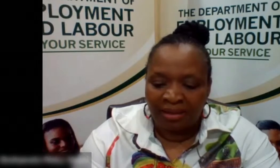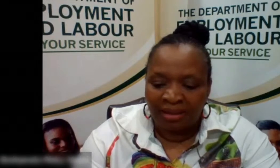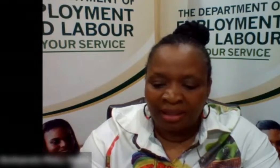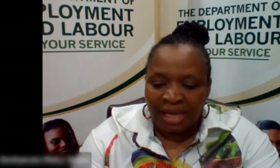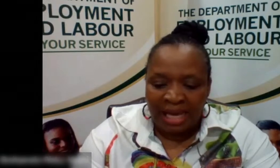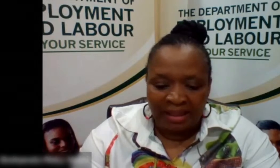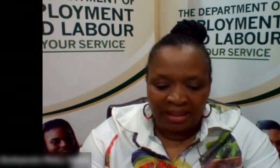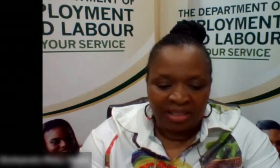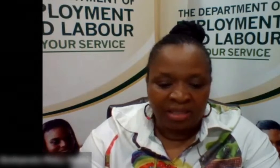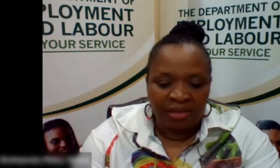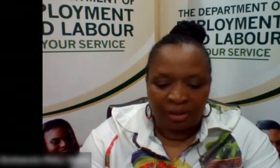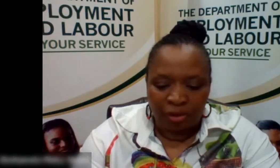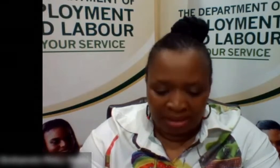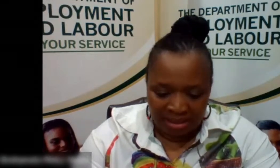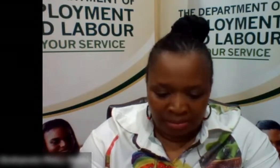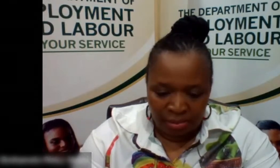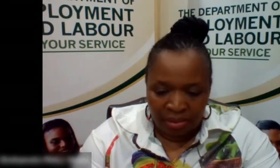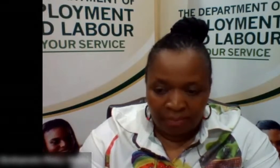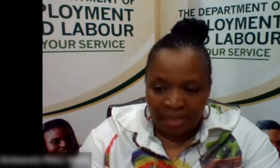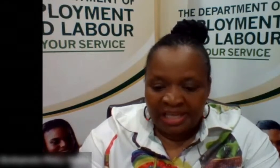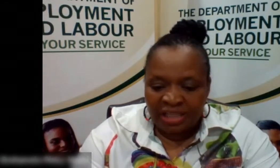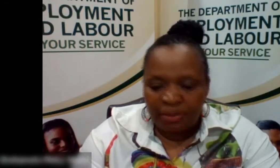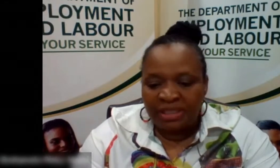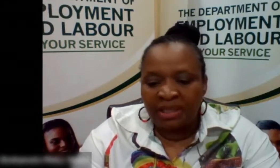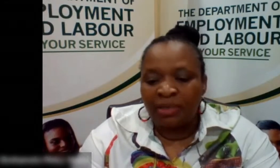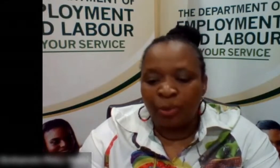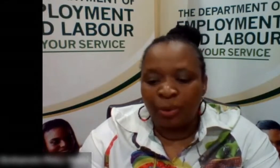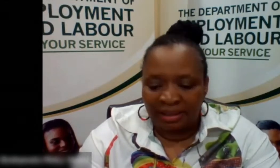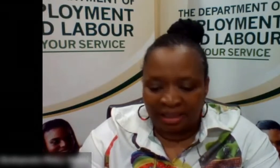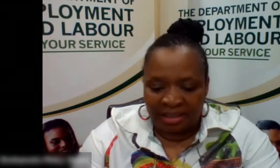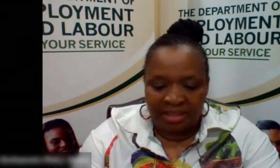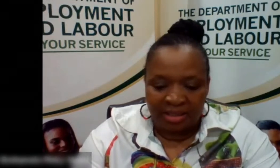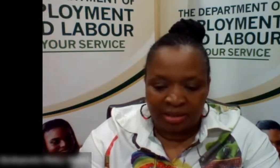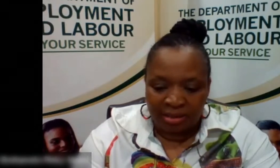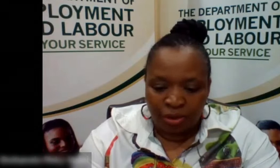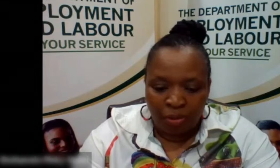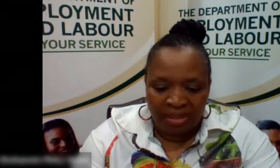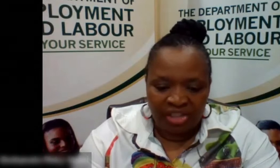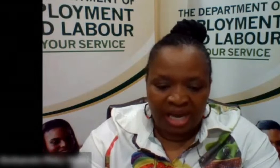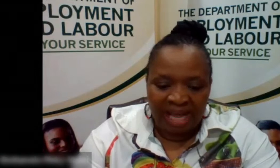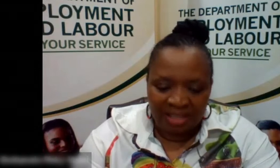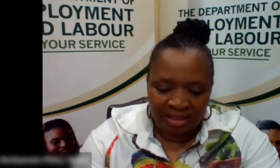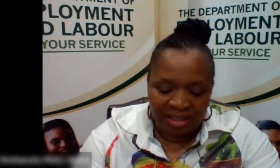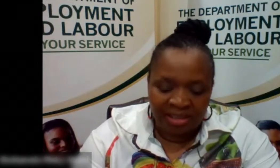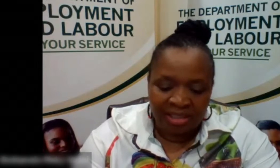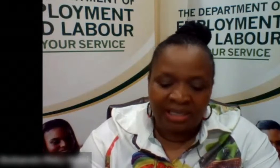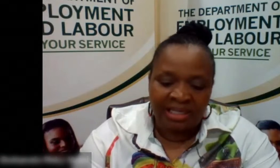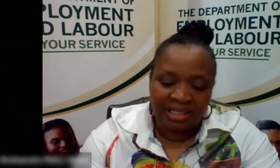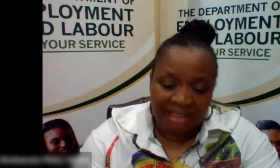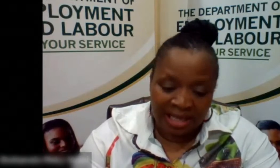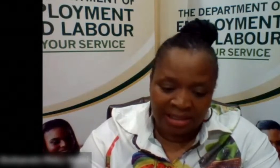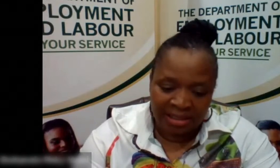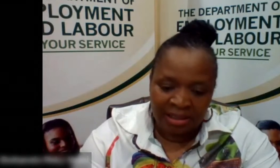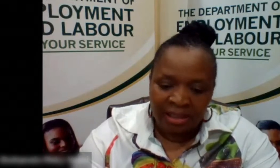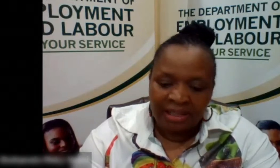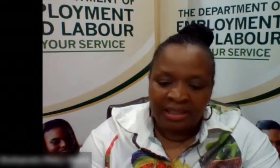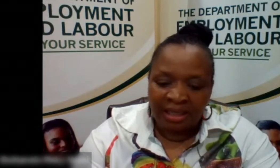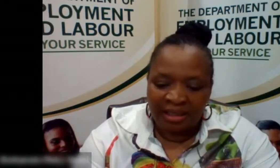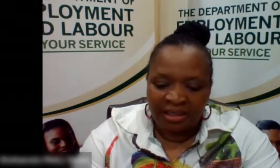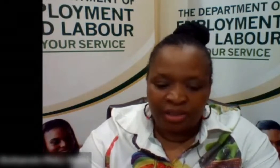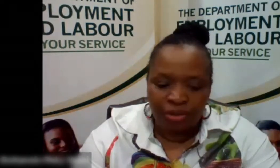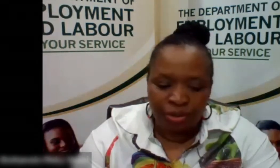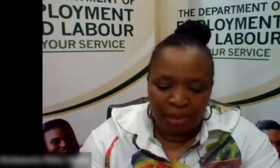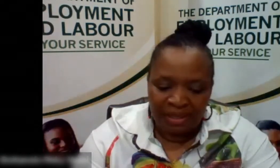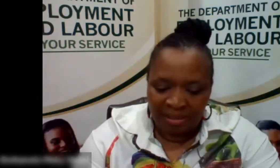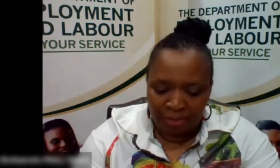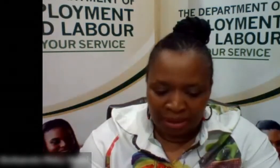Month, and this is very commendable, especially when there is so much uncertainty and anxiety in the country